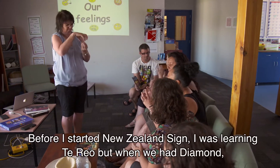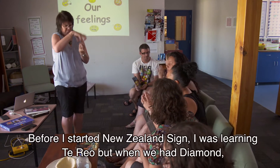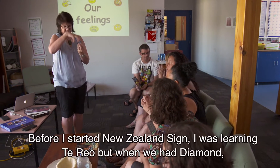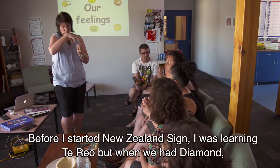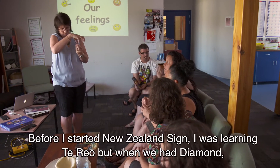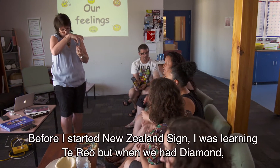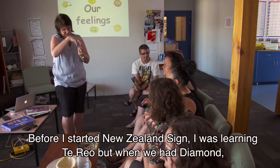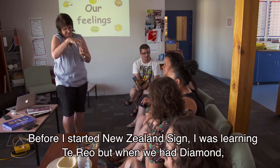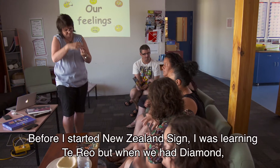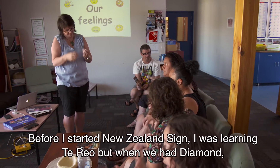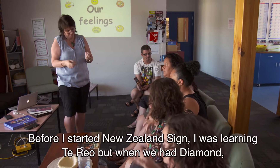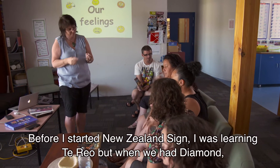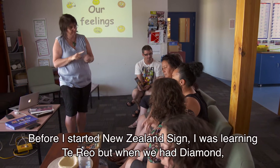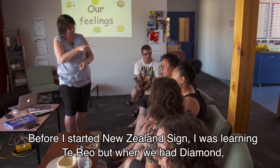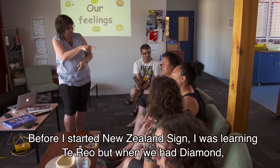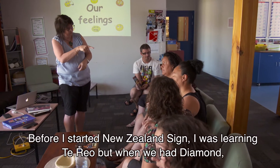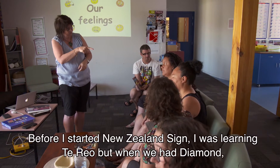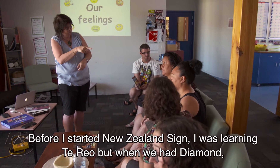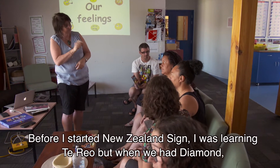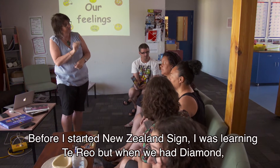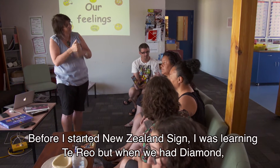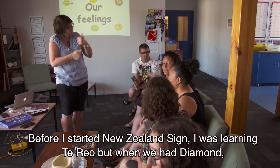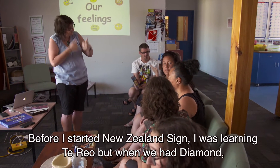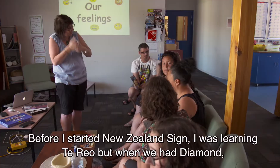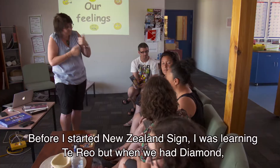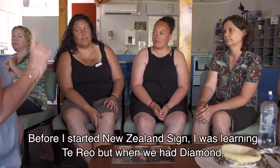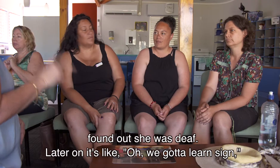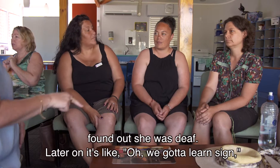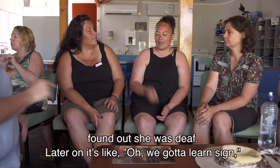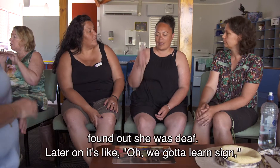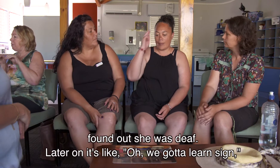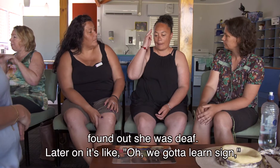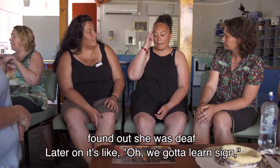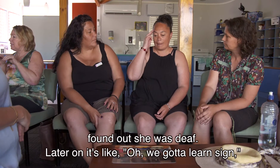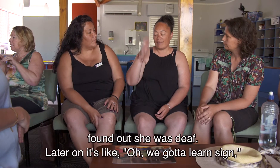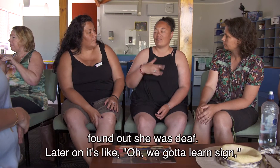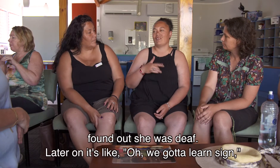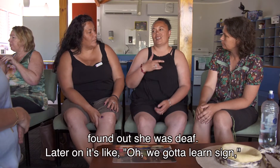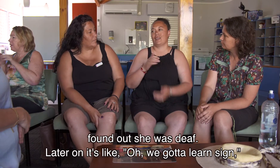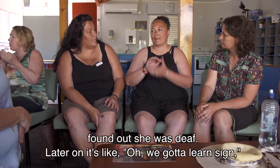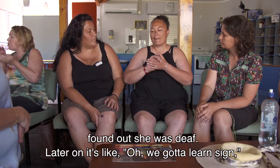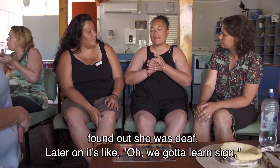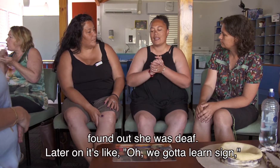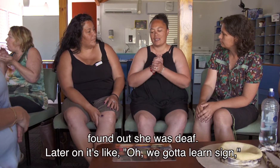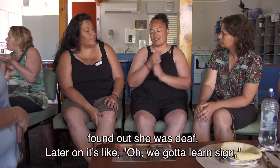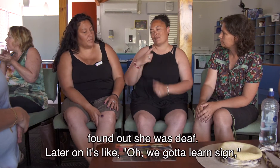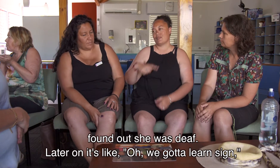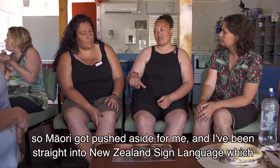Before I started New Zealand Sign, I was learning Te Reo, but when we had Diamond, found out she was deaf later on, it's like, oh, we got to learn sign.